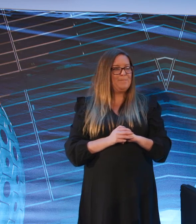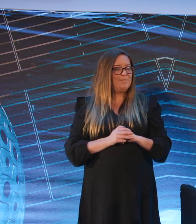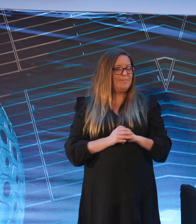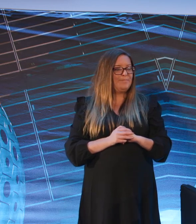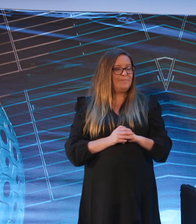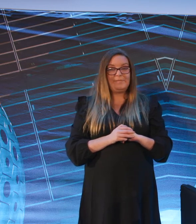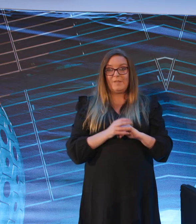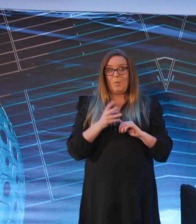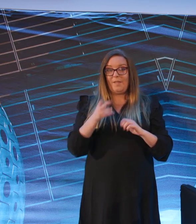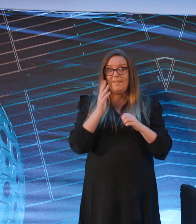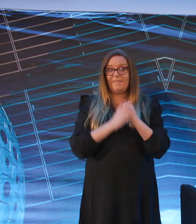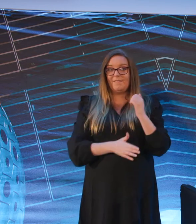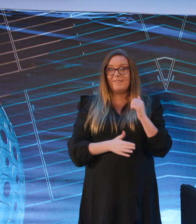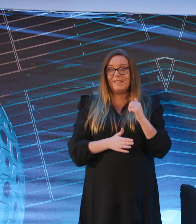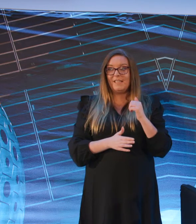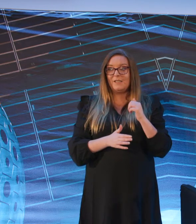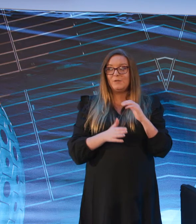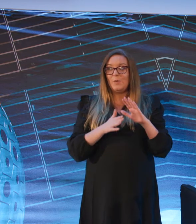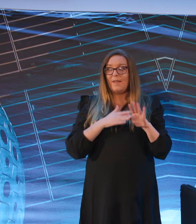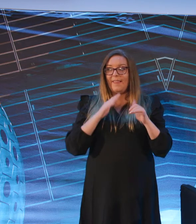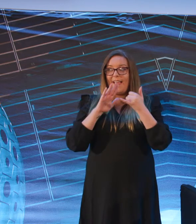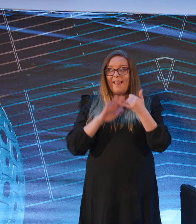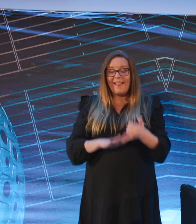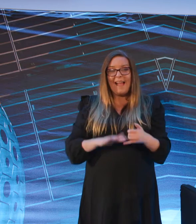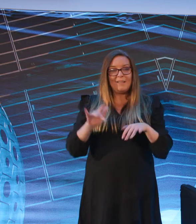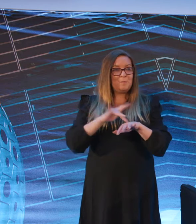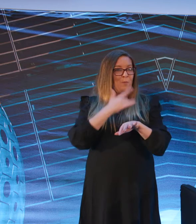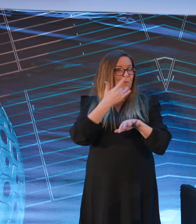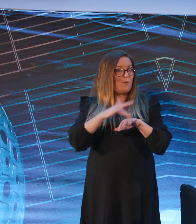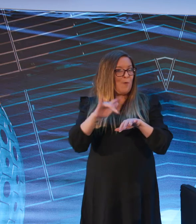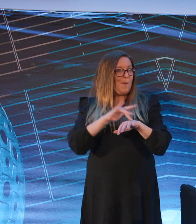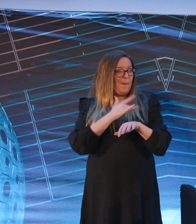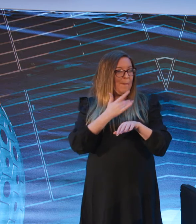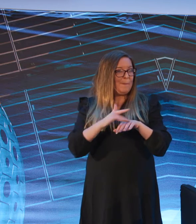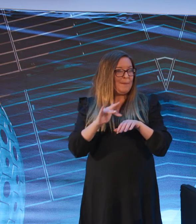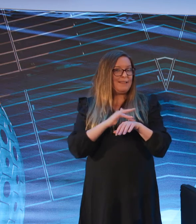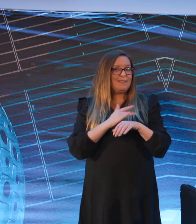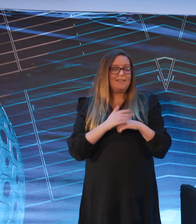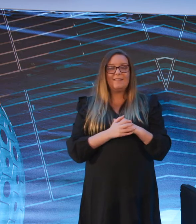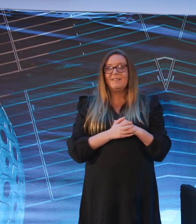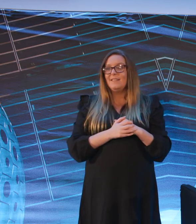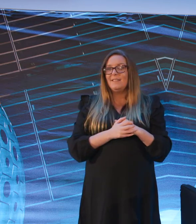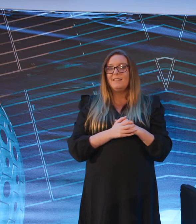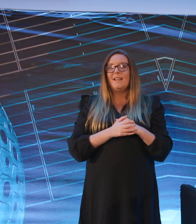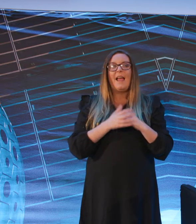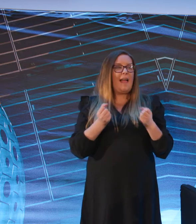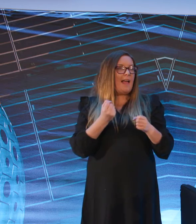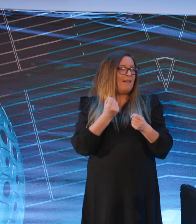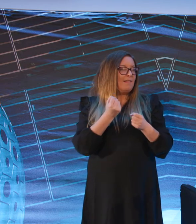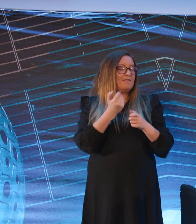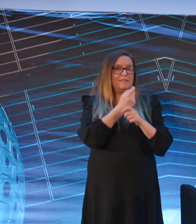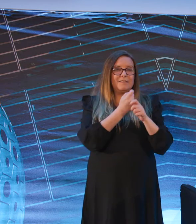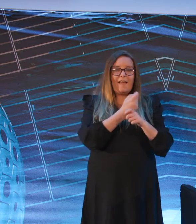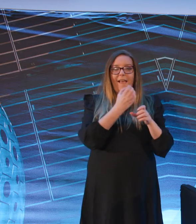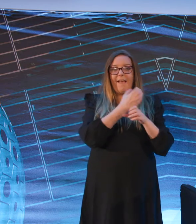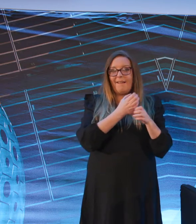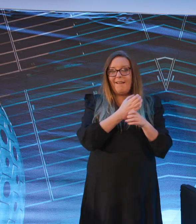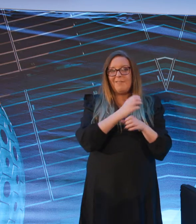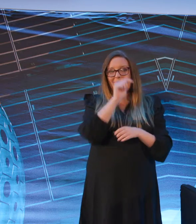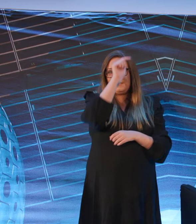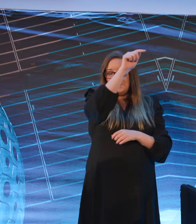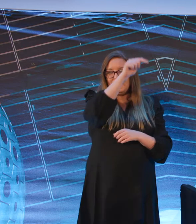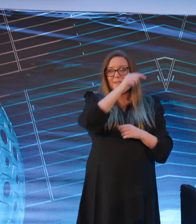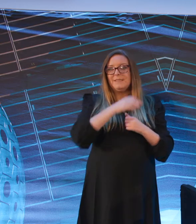We're going to finish with a final performance. I do want to say there's refreshments available outside, not to forget the